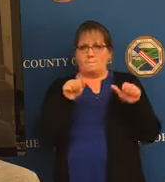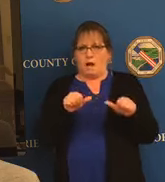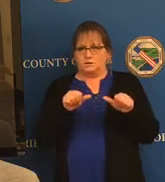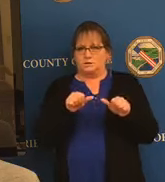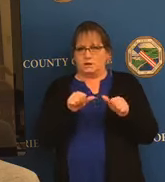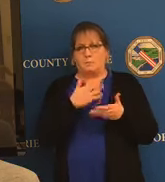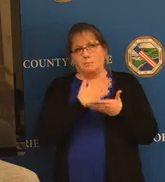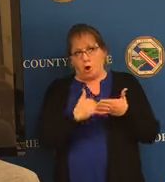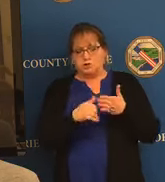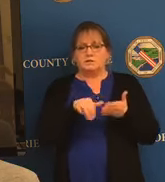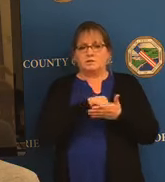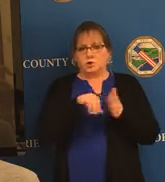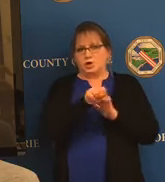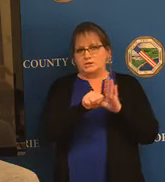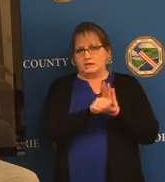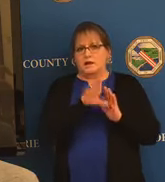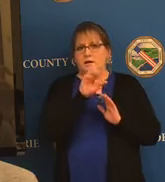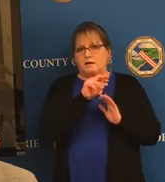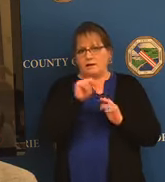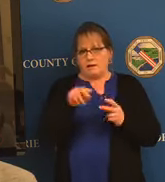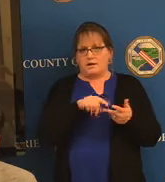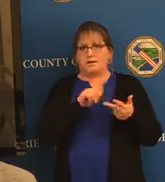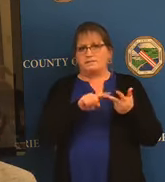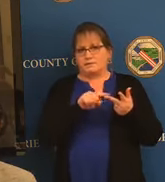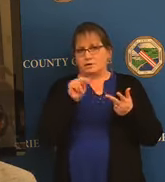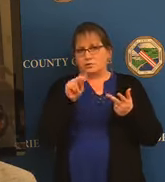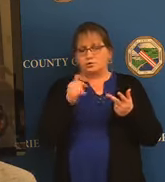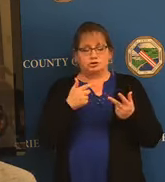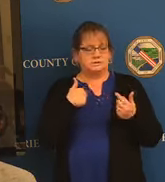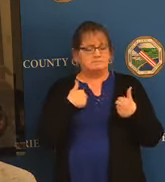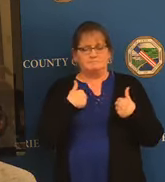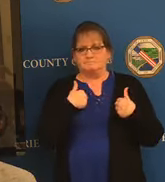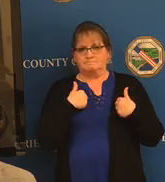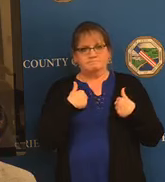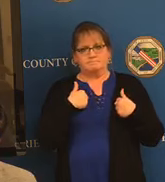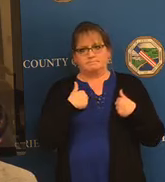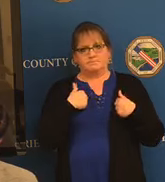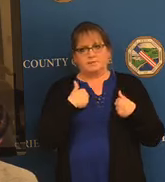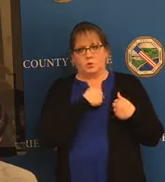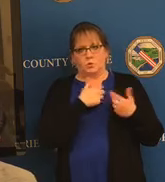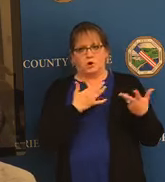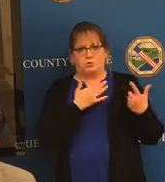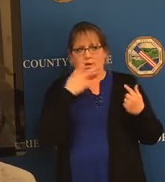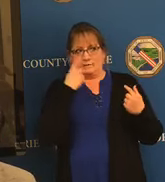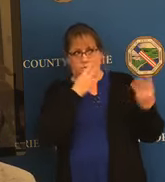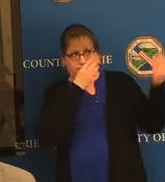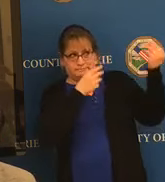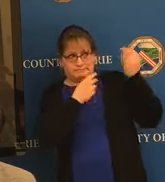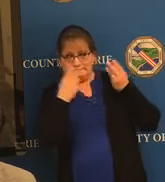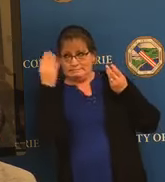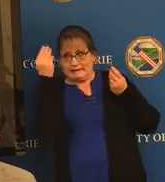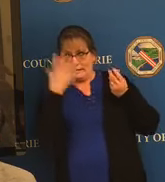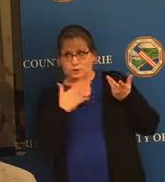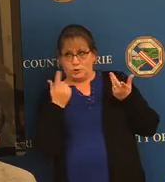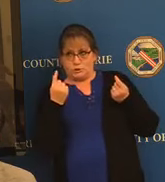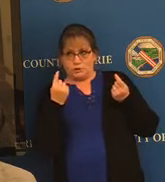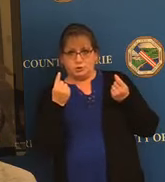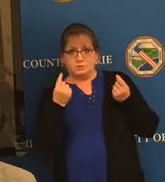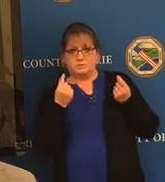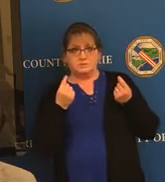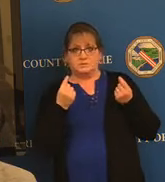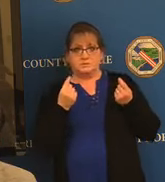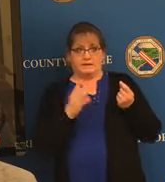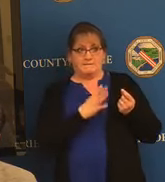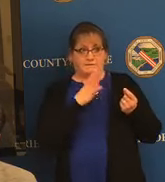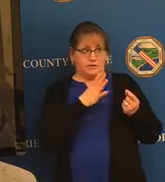least parts of New York State, Connecticut, New Jersey. I do not. We're waiting for some guidance. Of course, nothing seems to have been officially done by